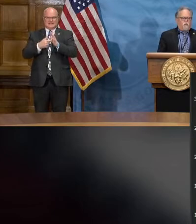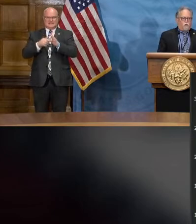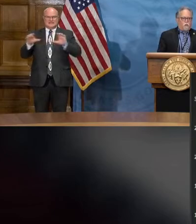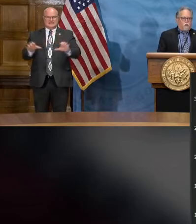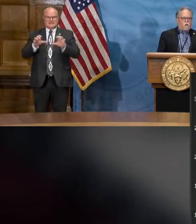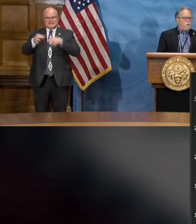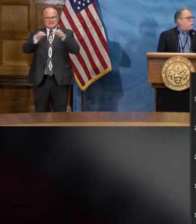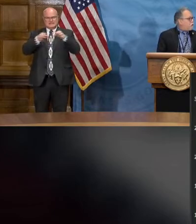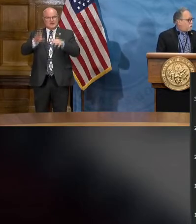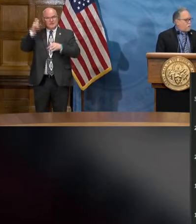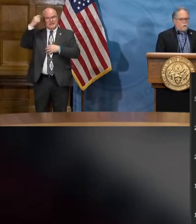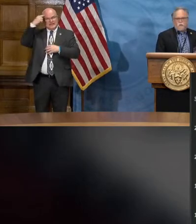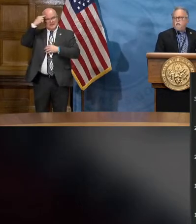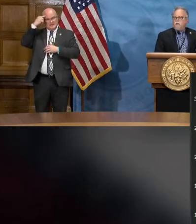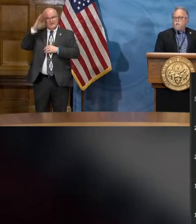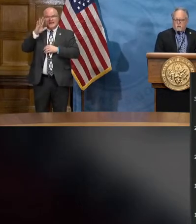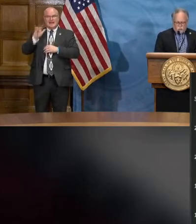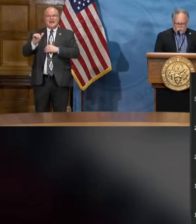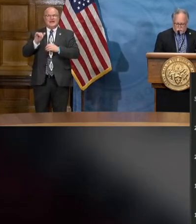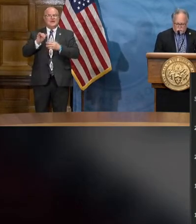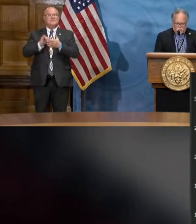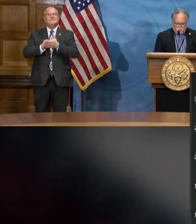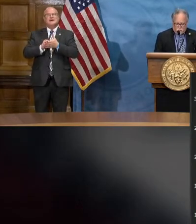already described by the governor and by the